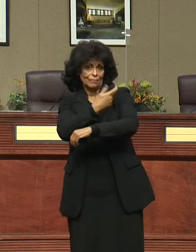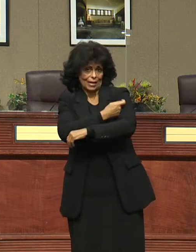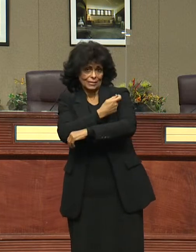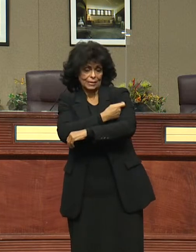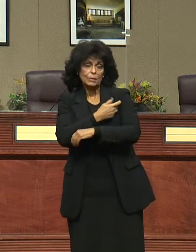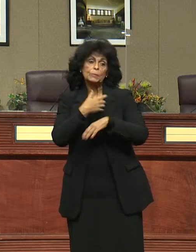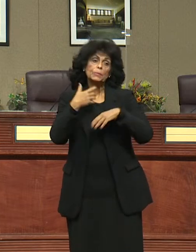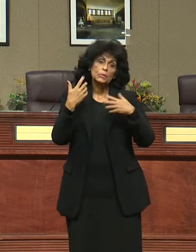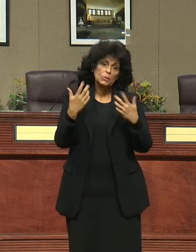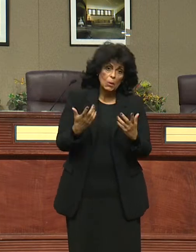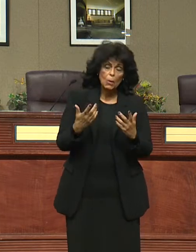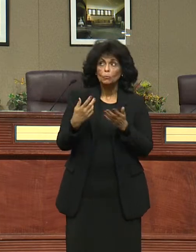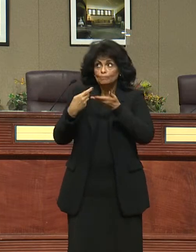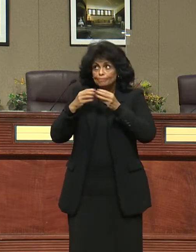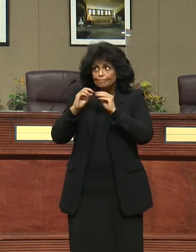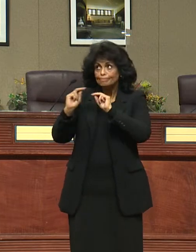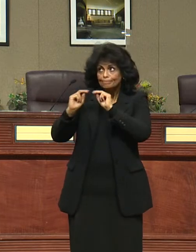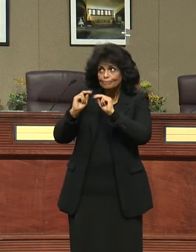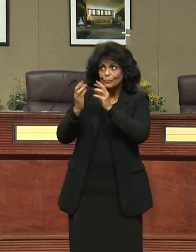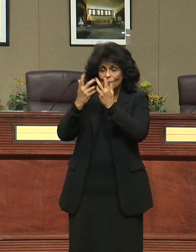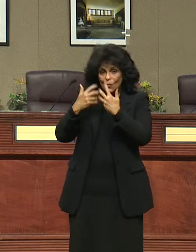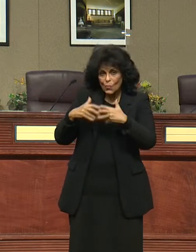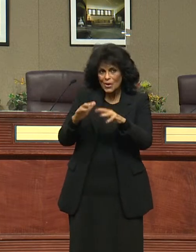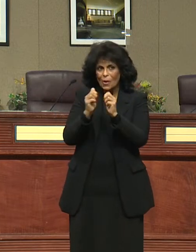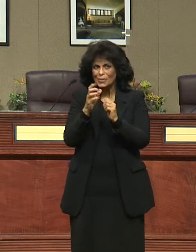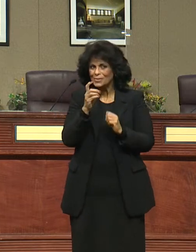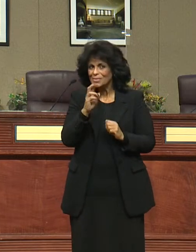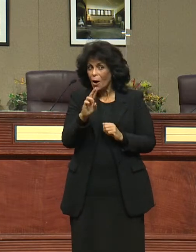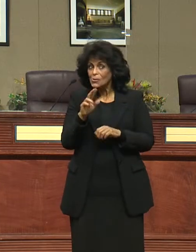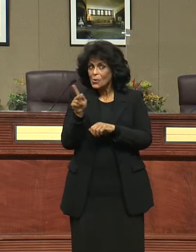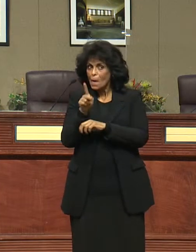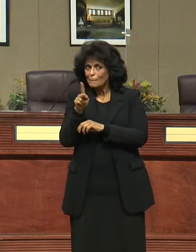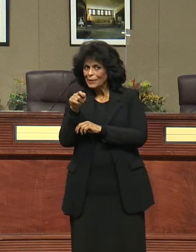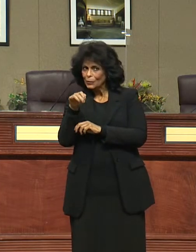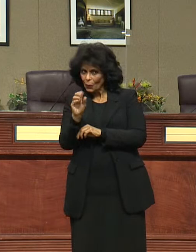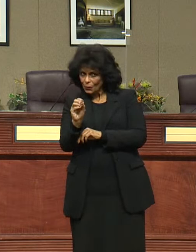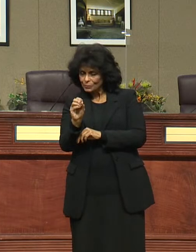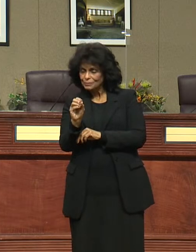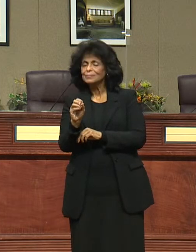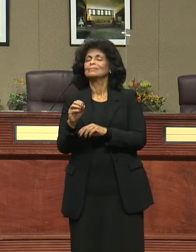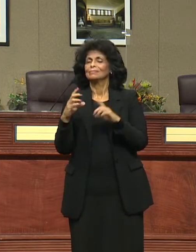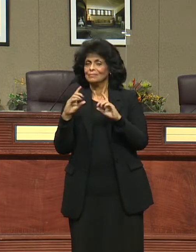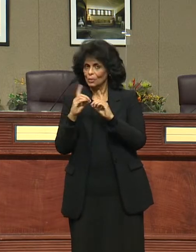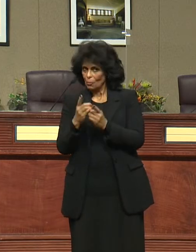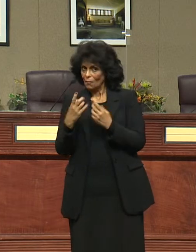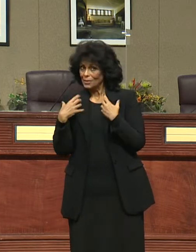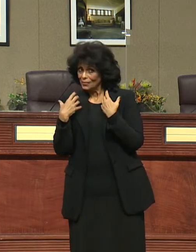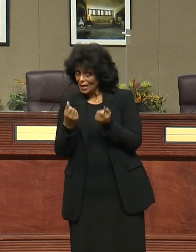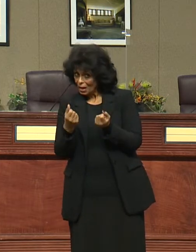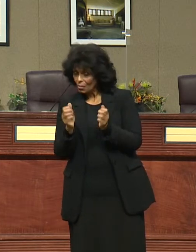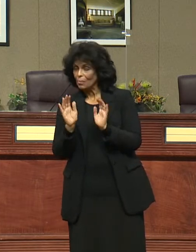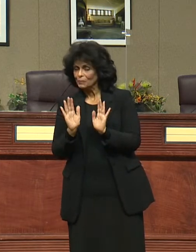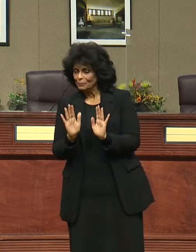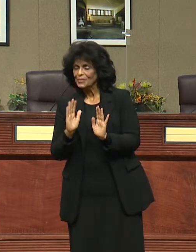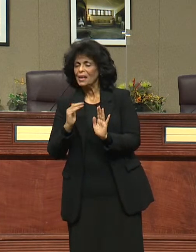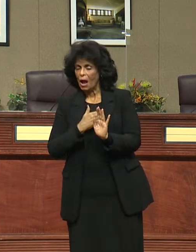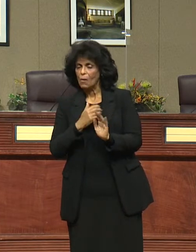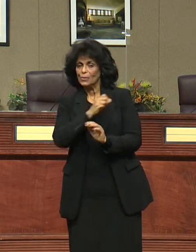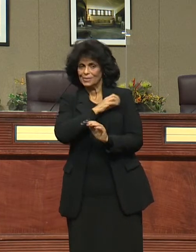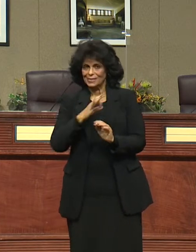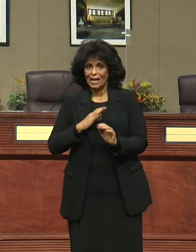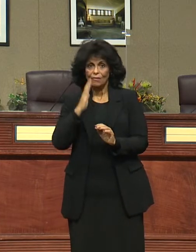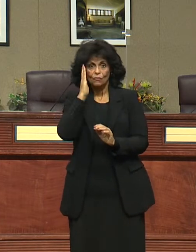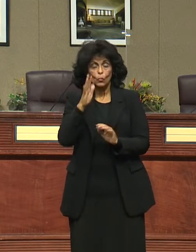So we worked out something with Dr. Pino and the Department of Health, and our staff will be working to do a